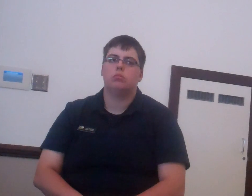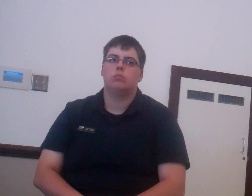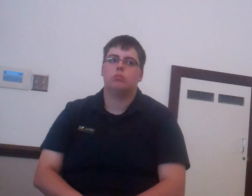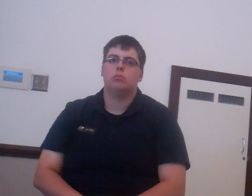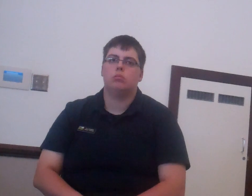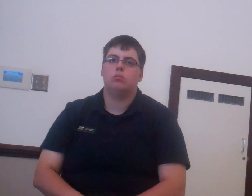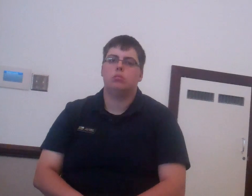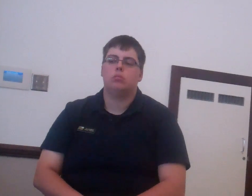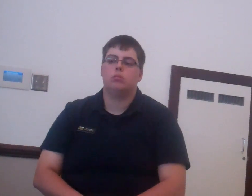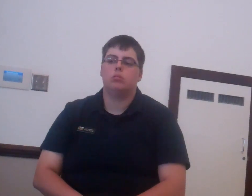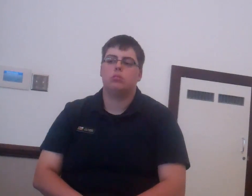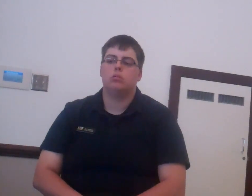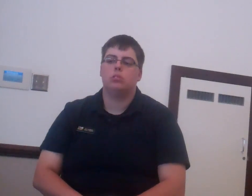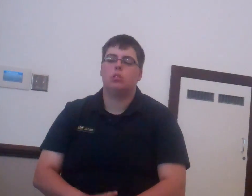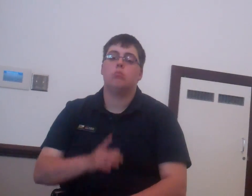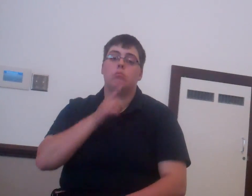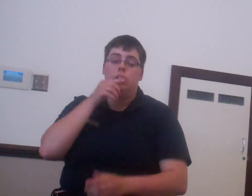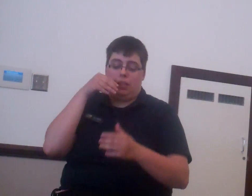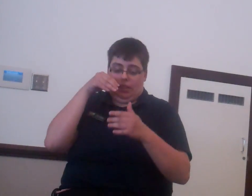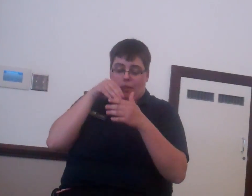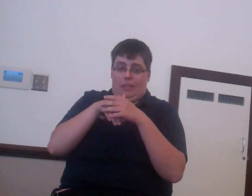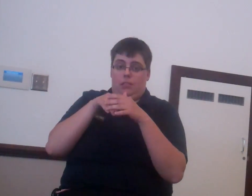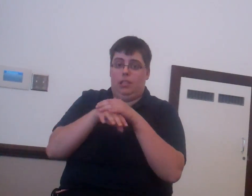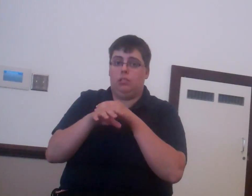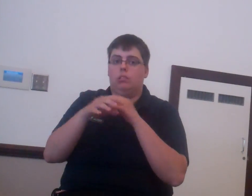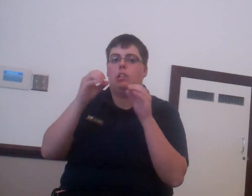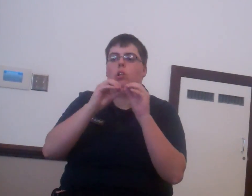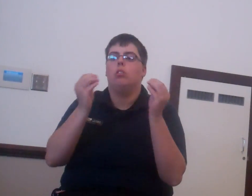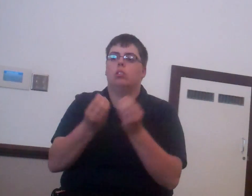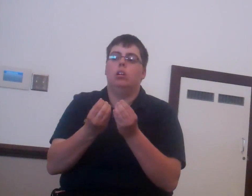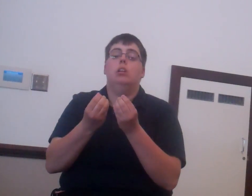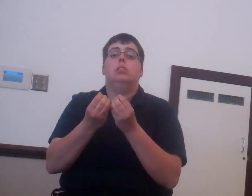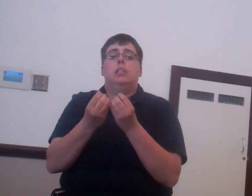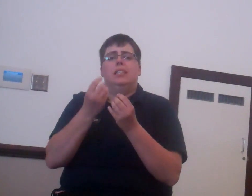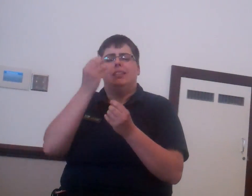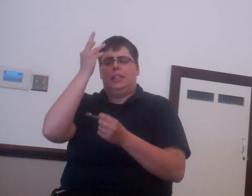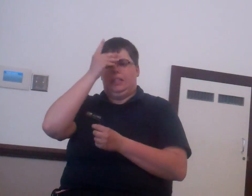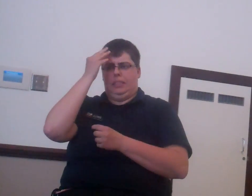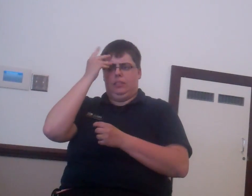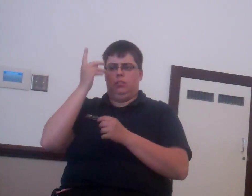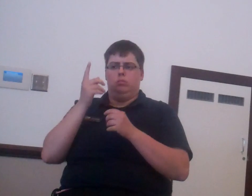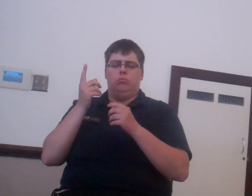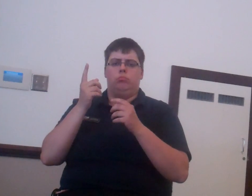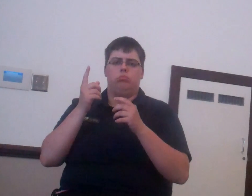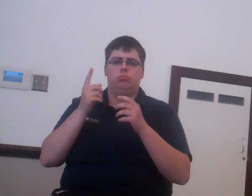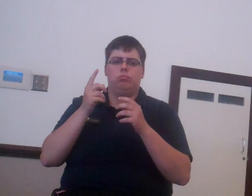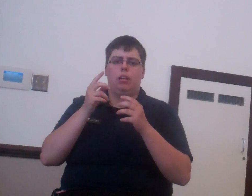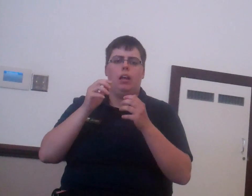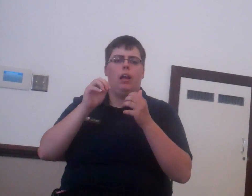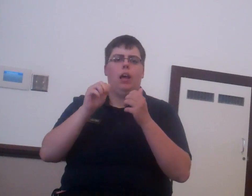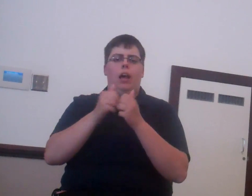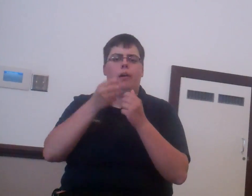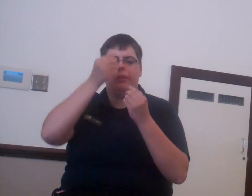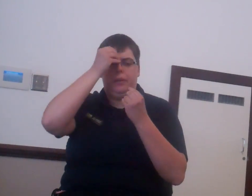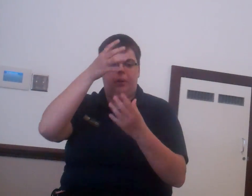work stuff, or is there work stuff as well as personal stuff? Like what topics are people talking about? What's the nature of the